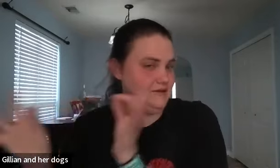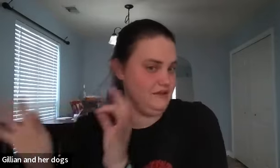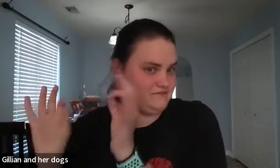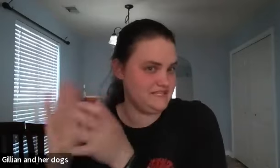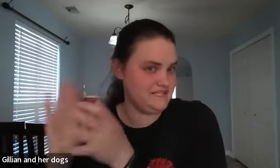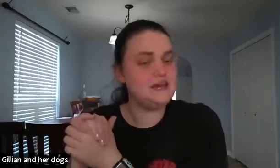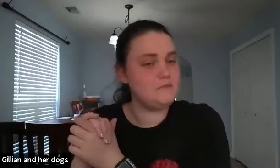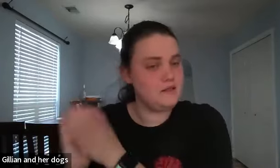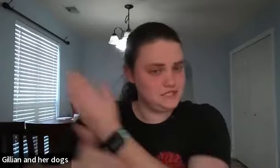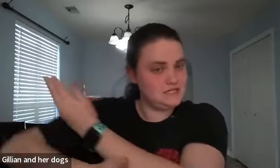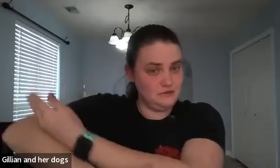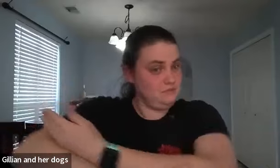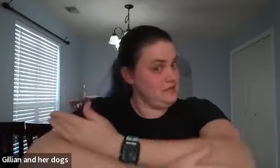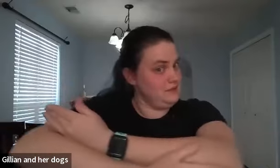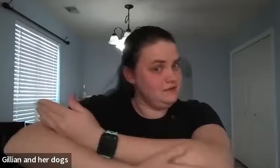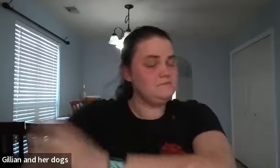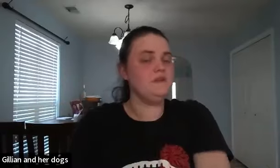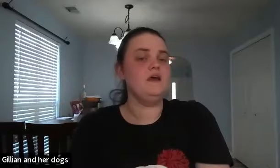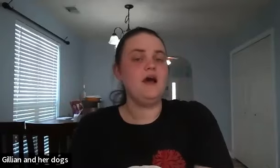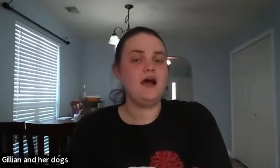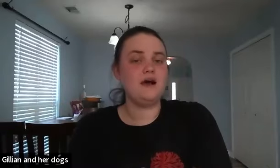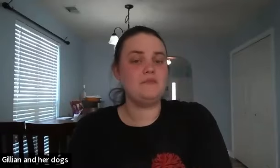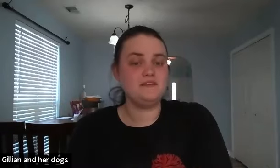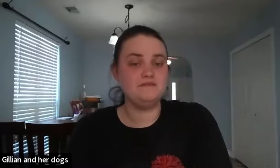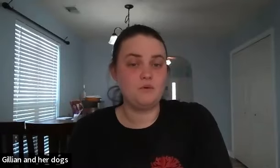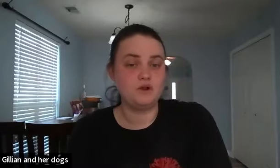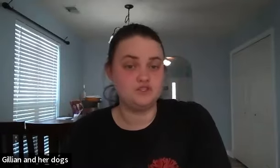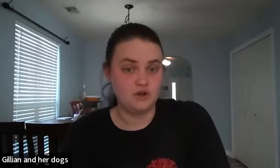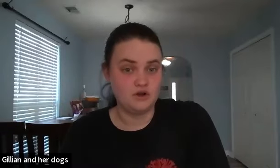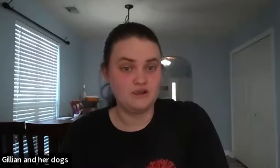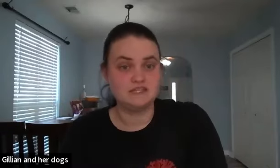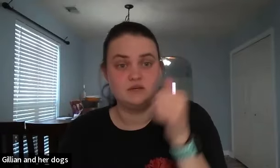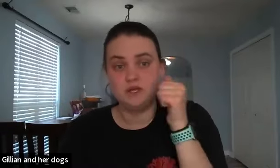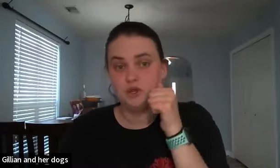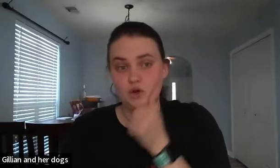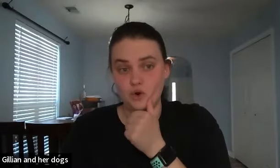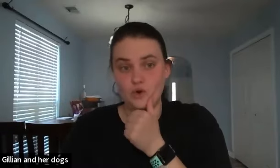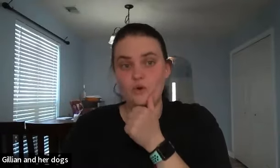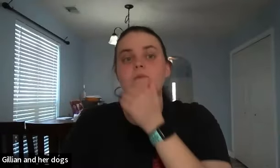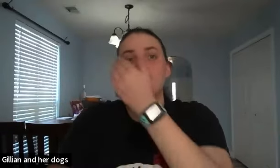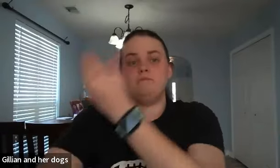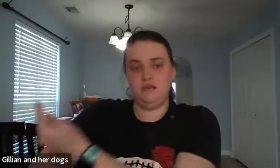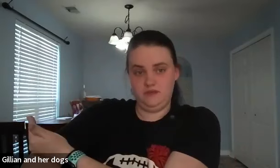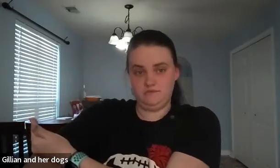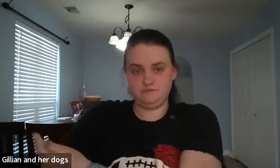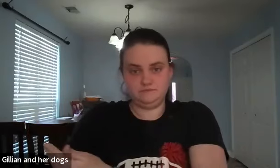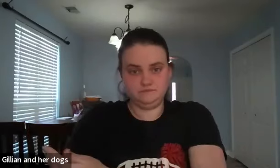know, emphasize that and apologize. So baby. Then for daughter, it's going to be girl, baby.